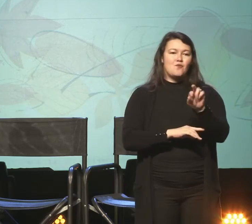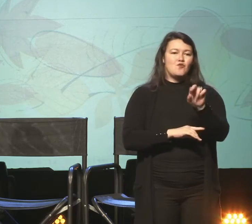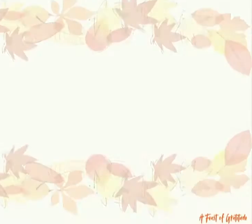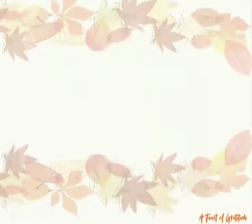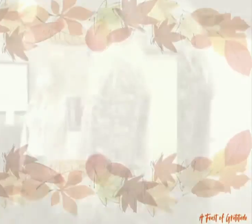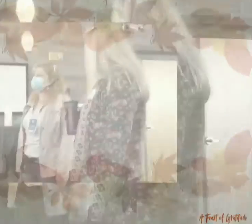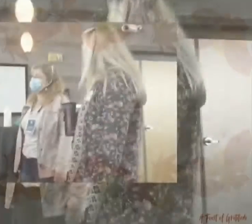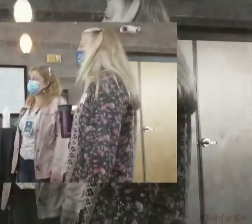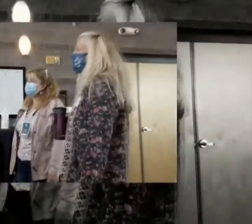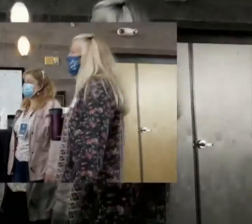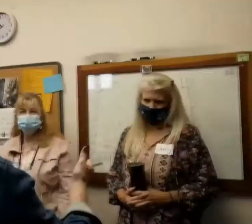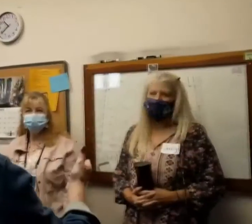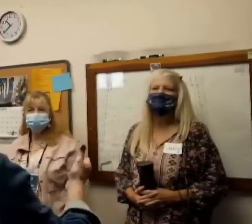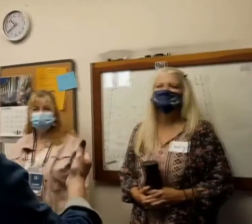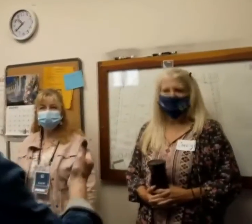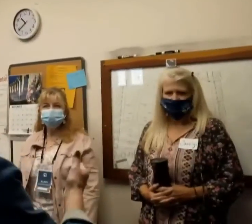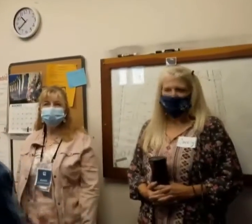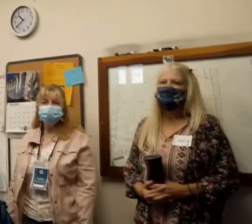favor and welcome Sandy.